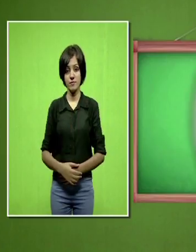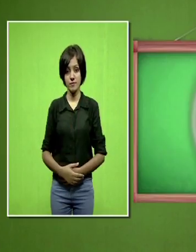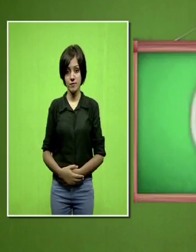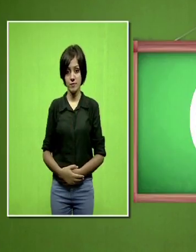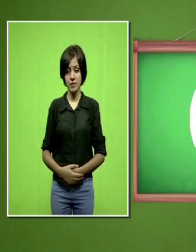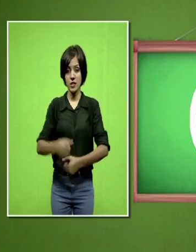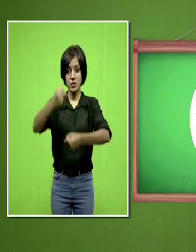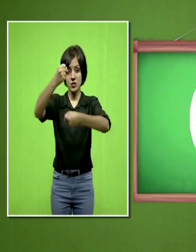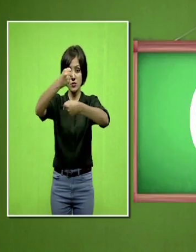G,